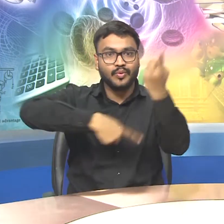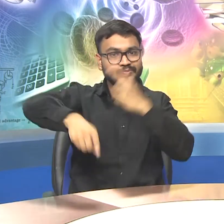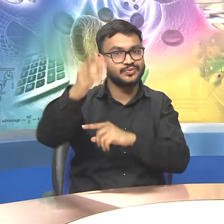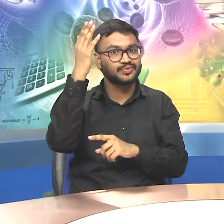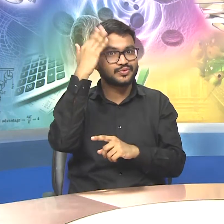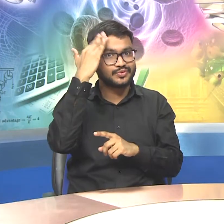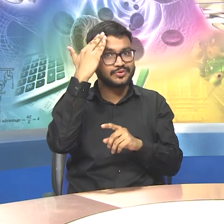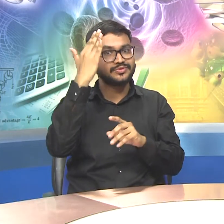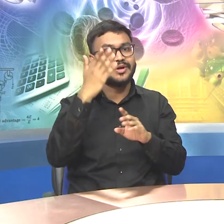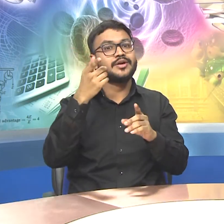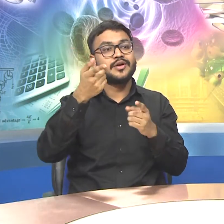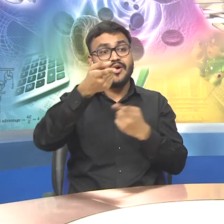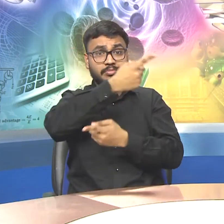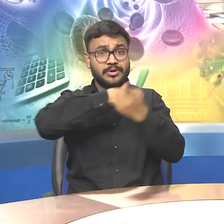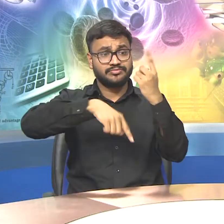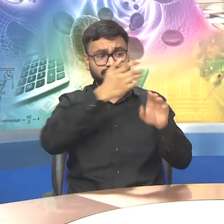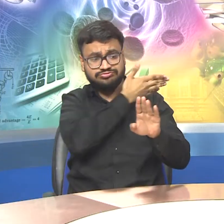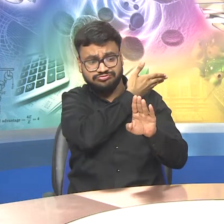time signs, etc.